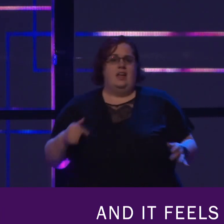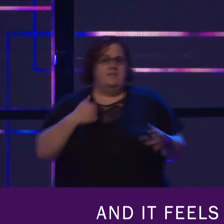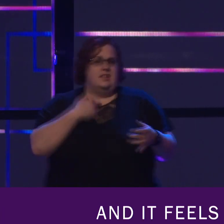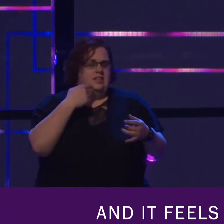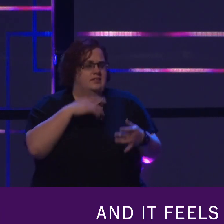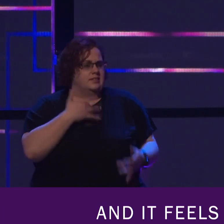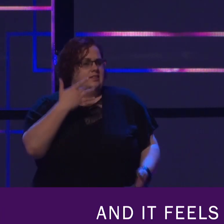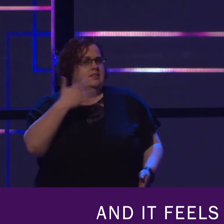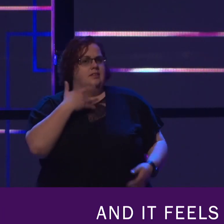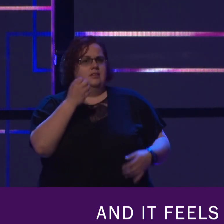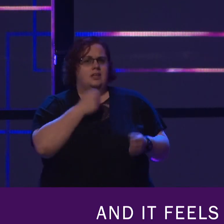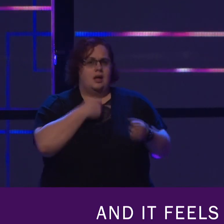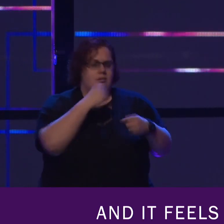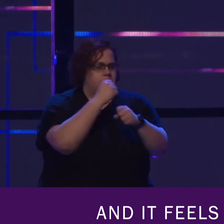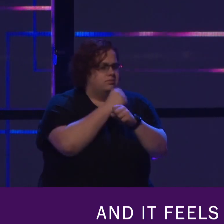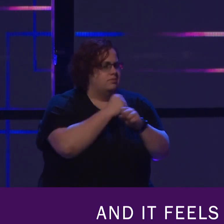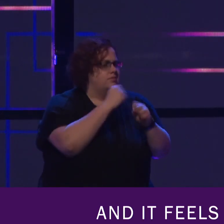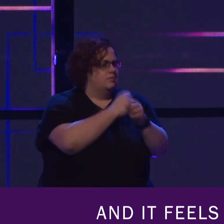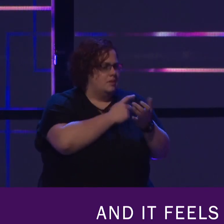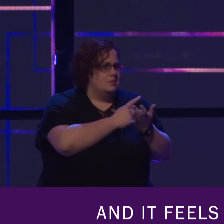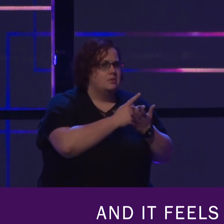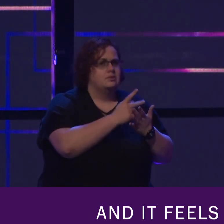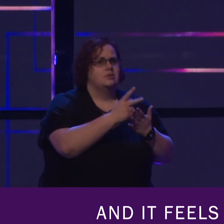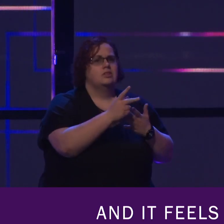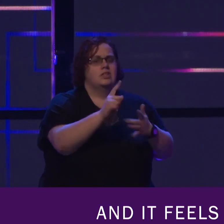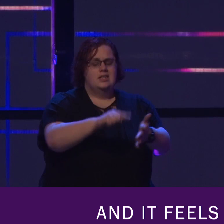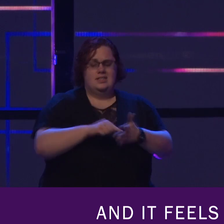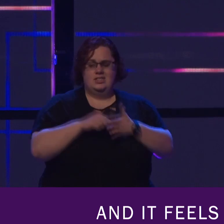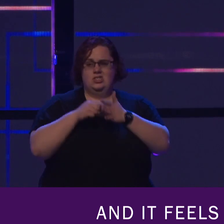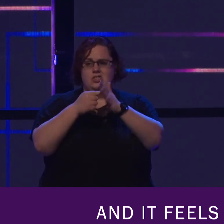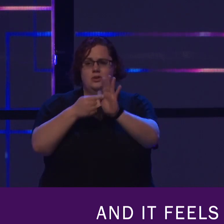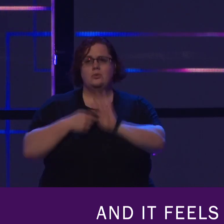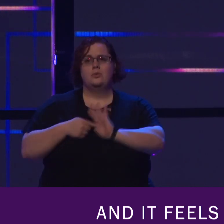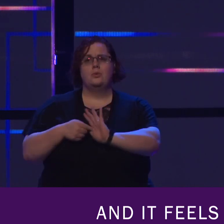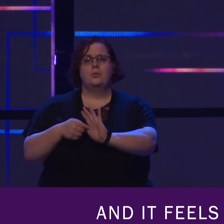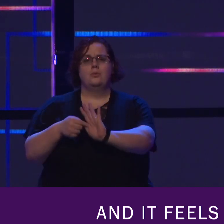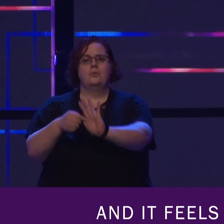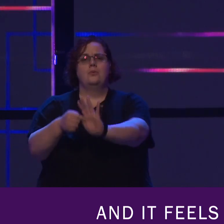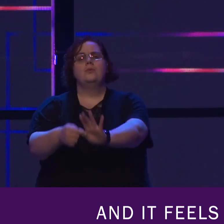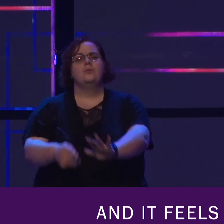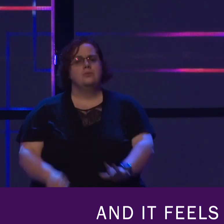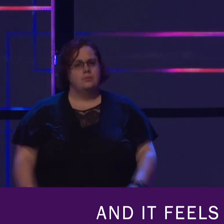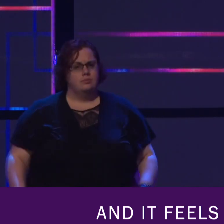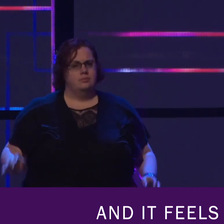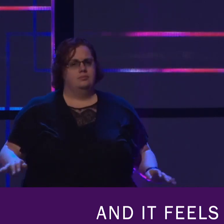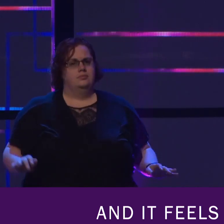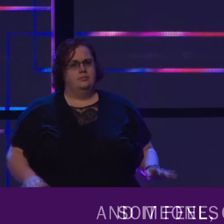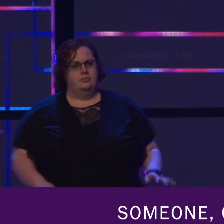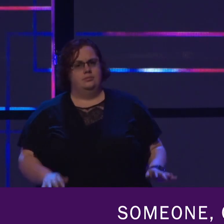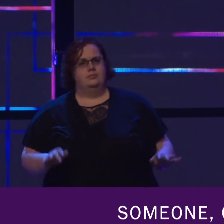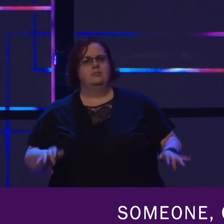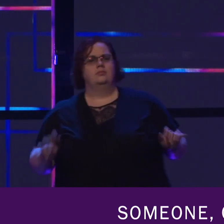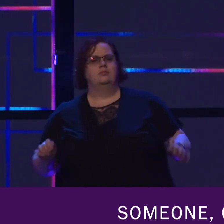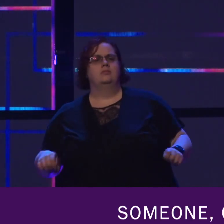and it feels like I'm losing my grip and it's starting to show.